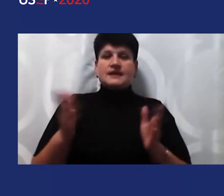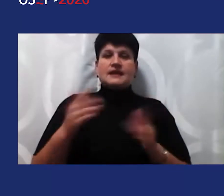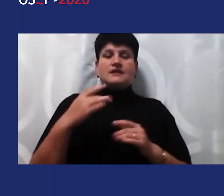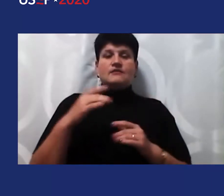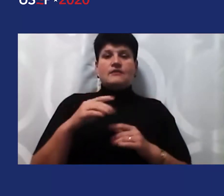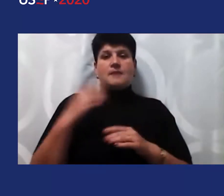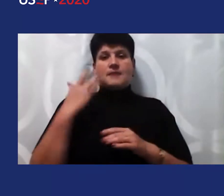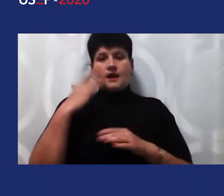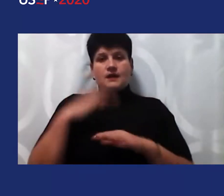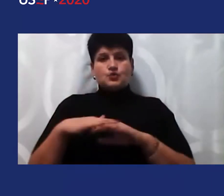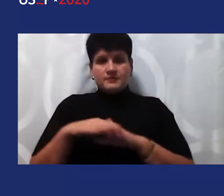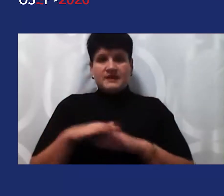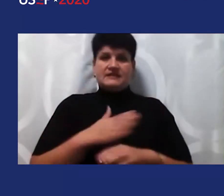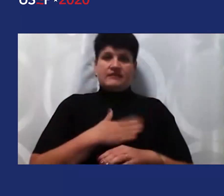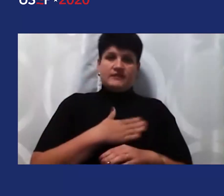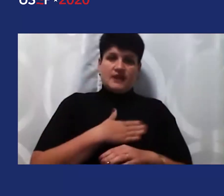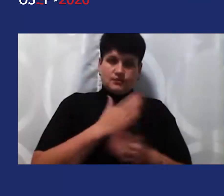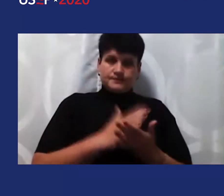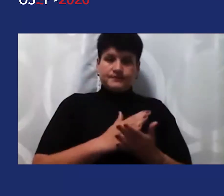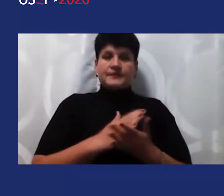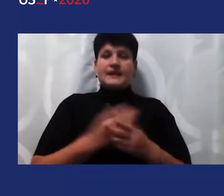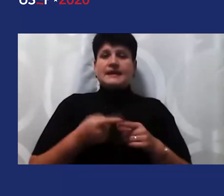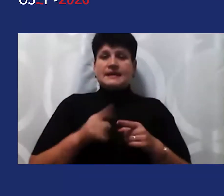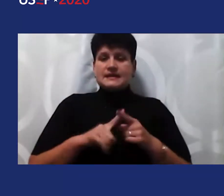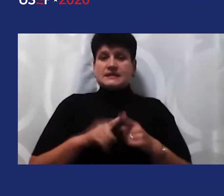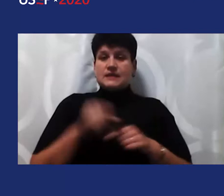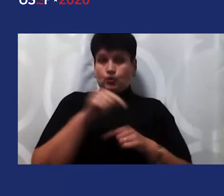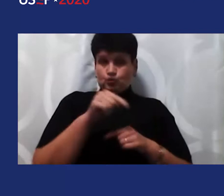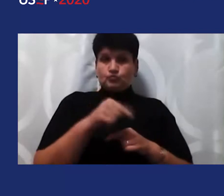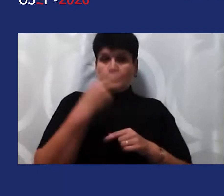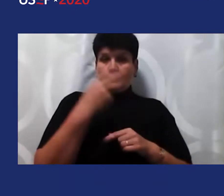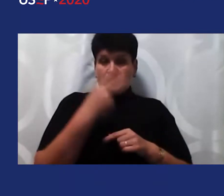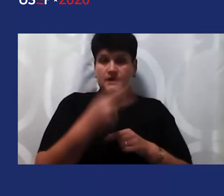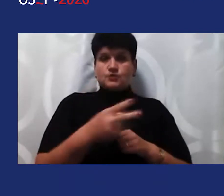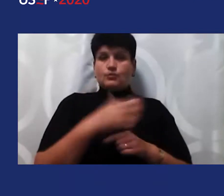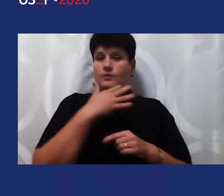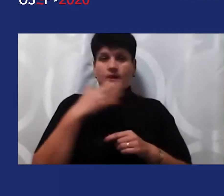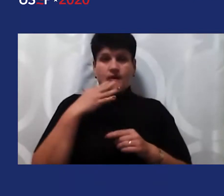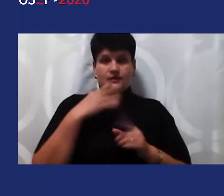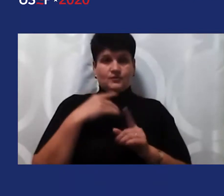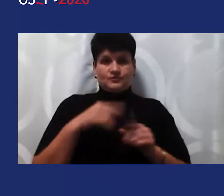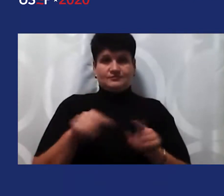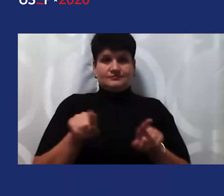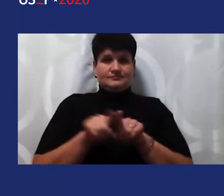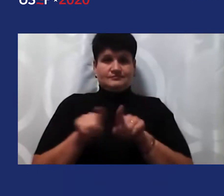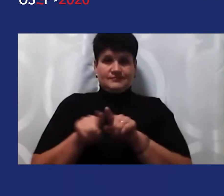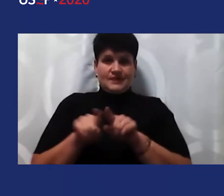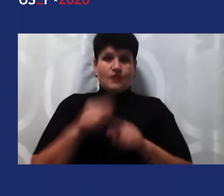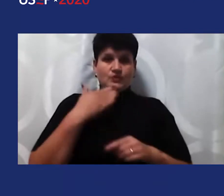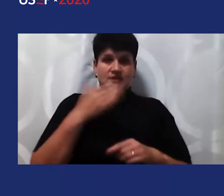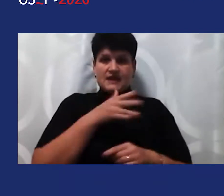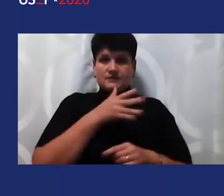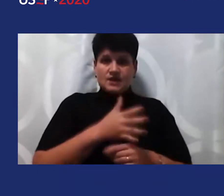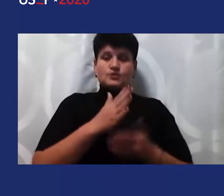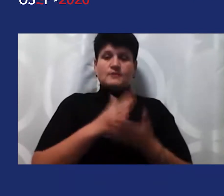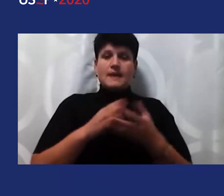which comment a lot about populism in the American society as well as in the Ukrainian